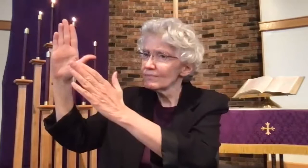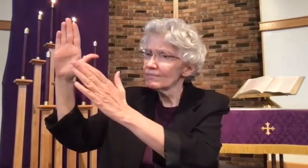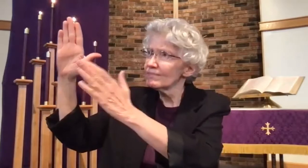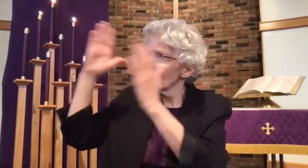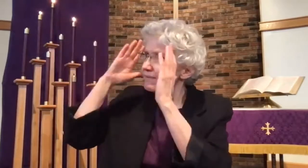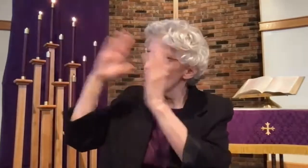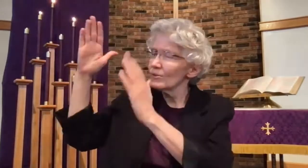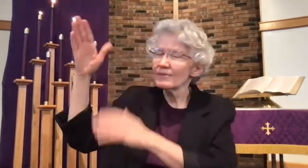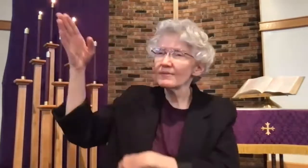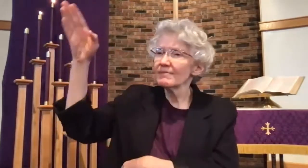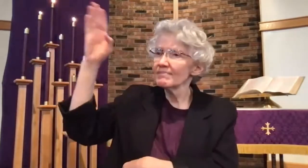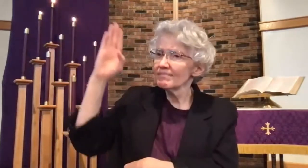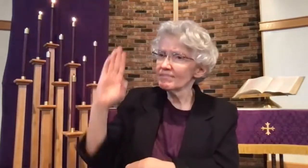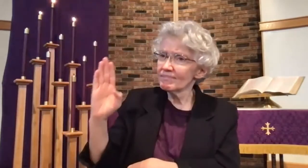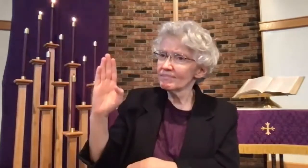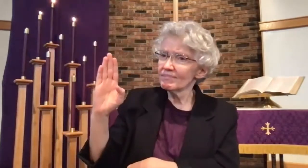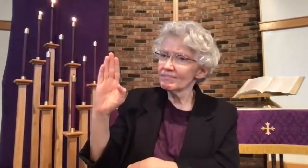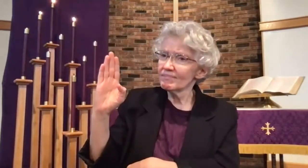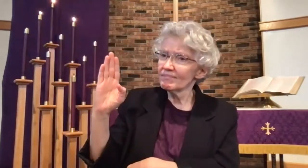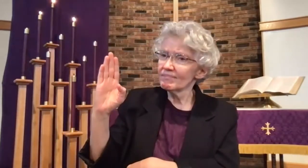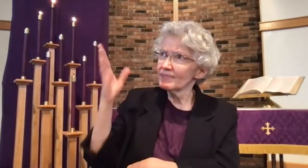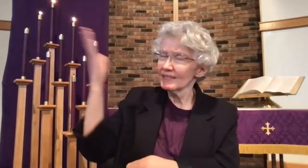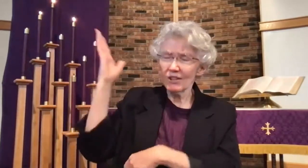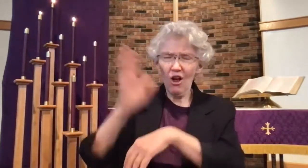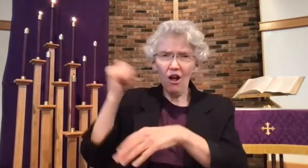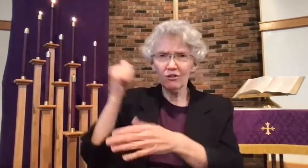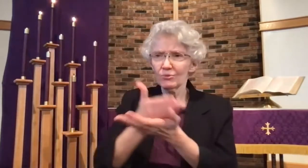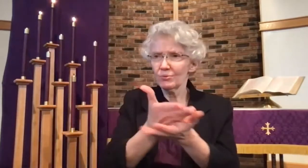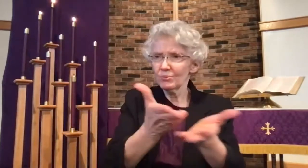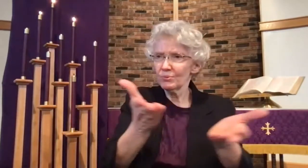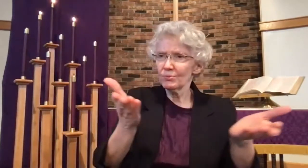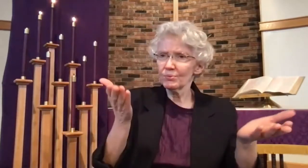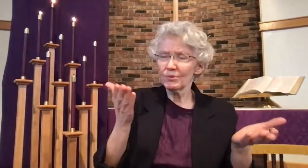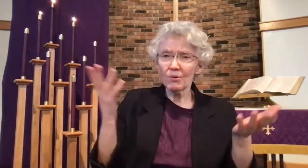Let this be the season you turn your face toward the One.